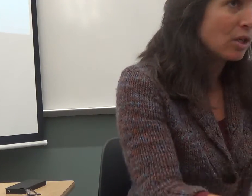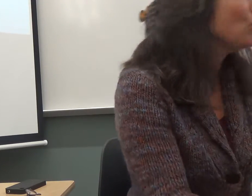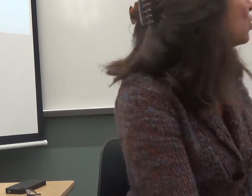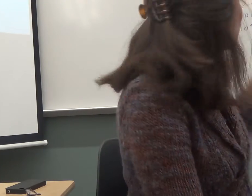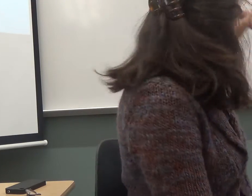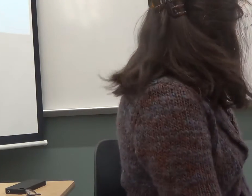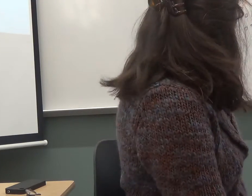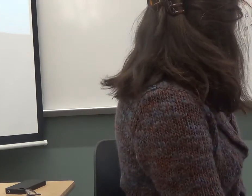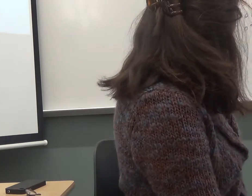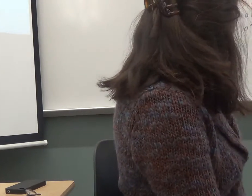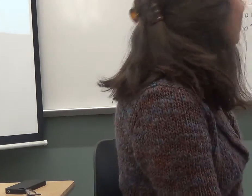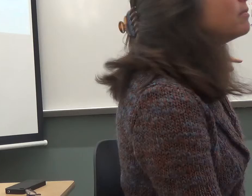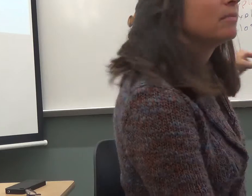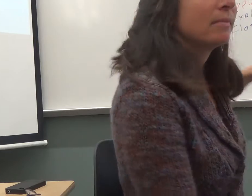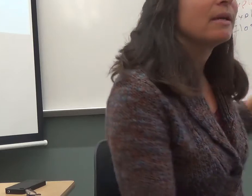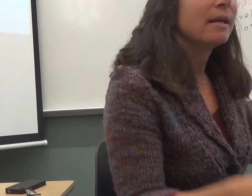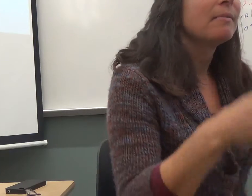is an explanation.